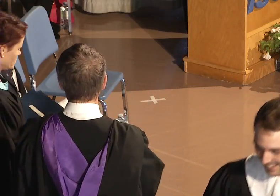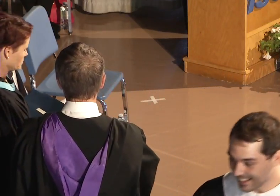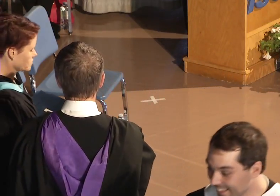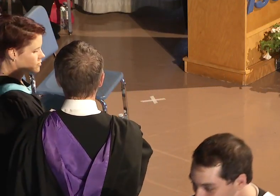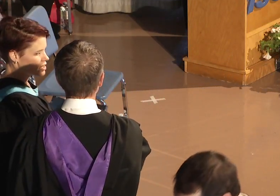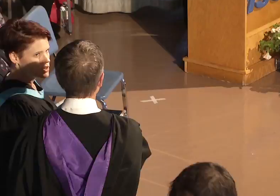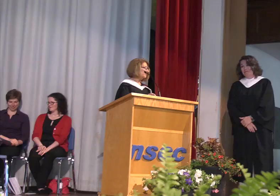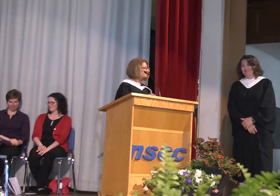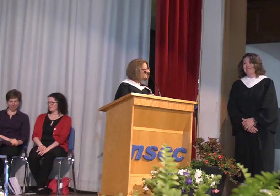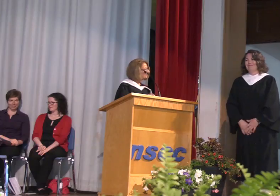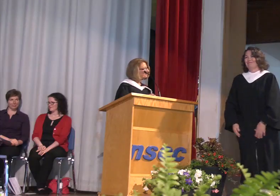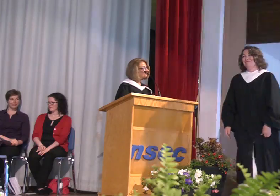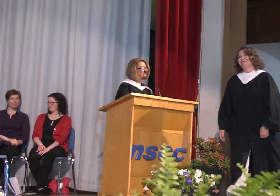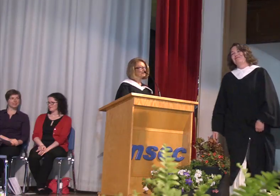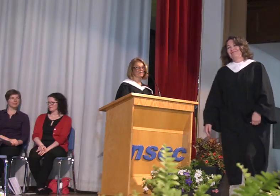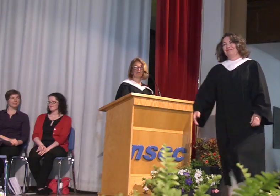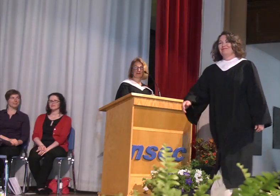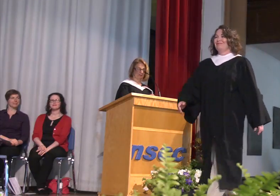Donna Trefry.